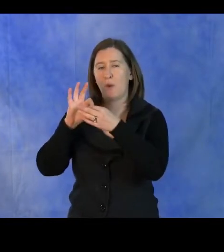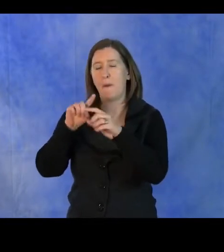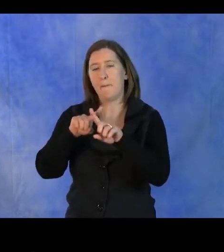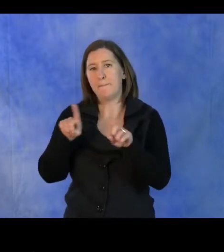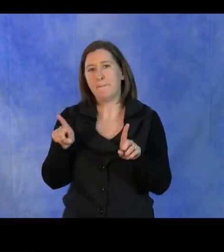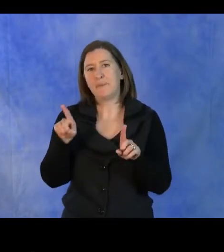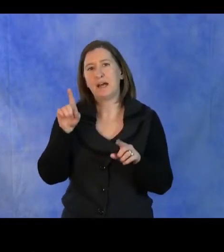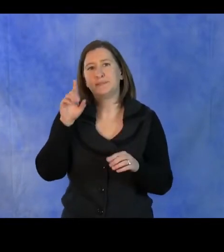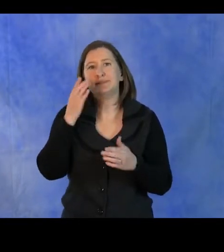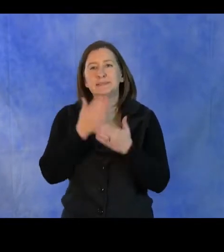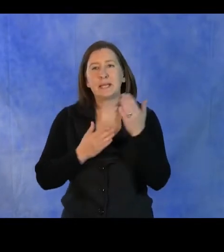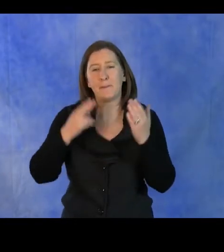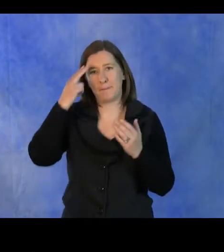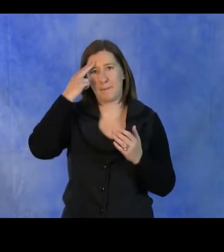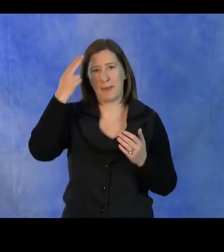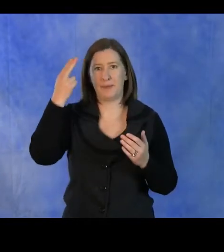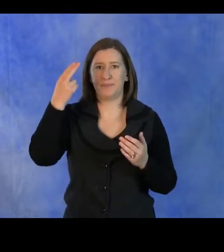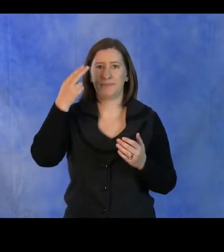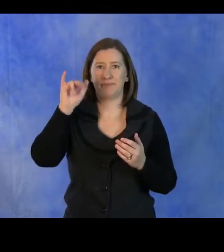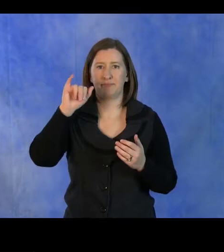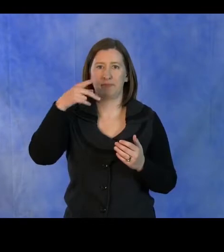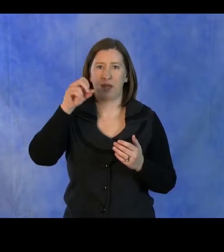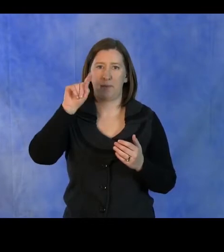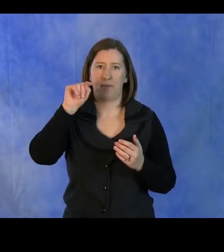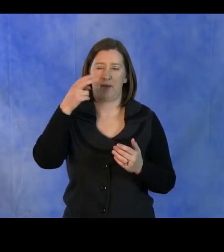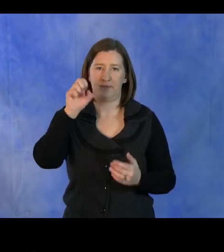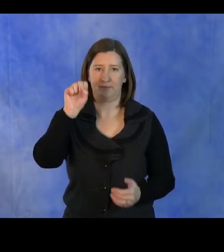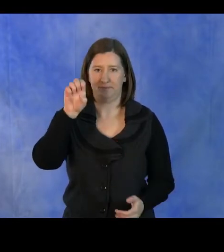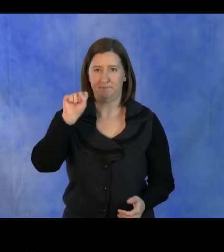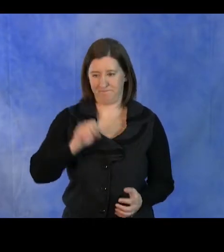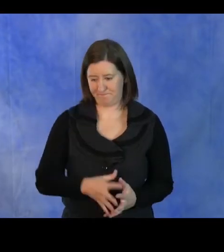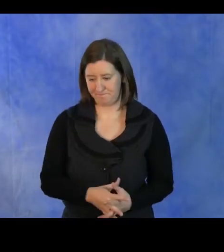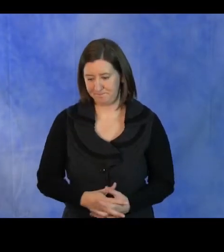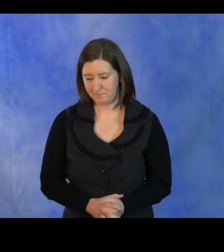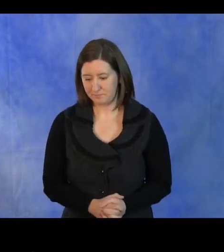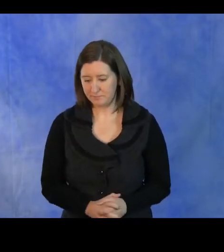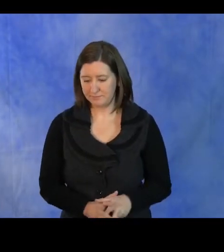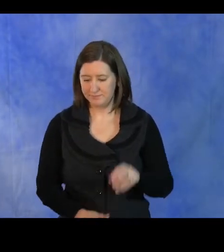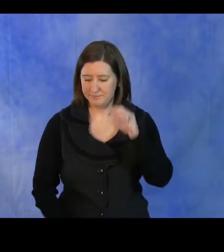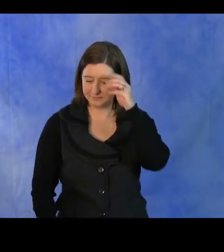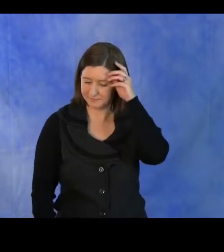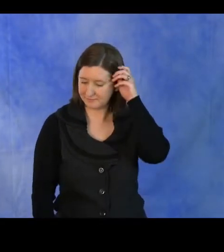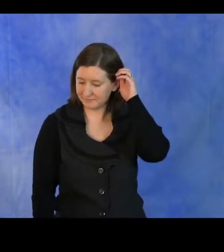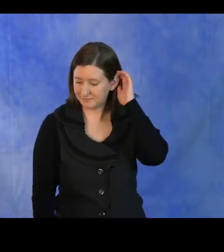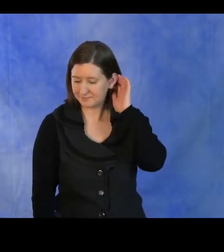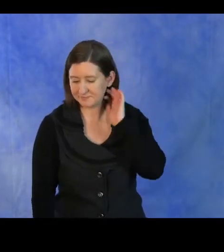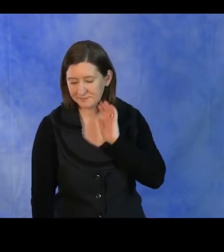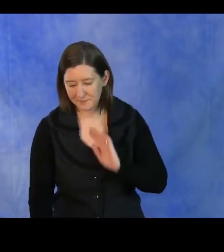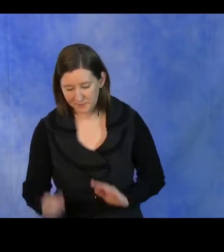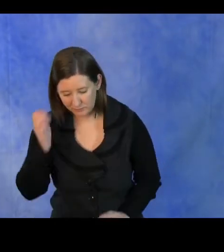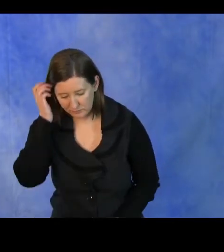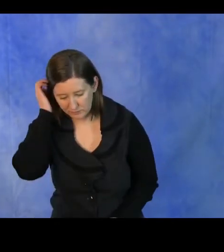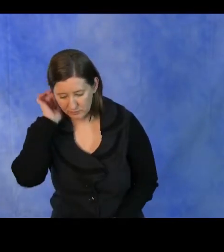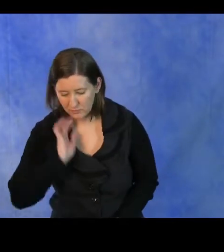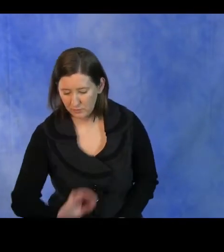and that's why they found the SES was related to those skills. And that's a